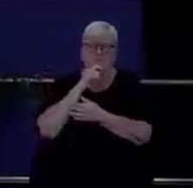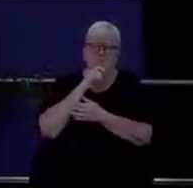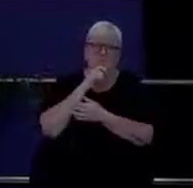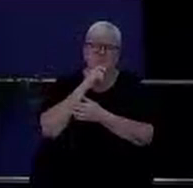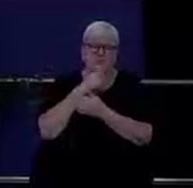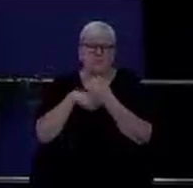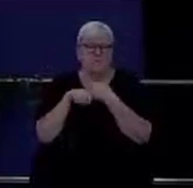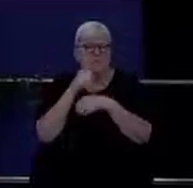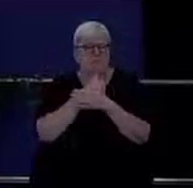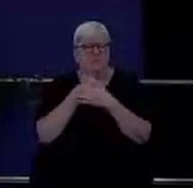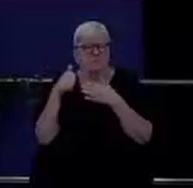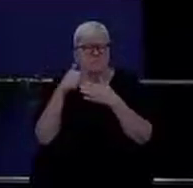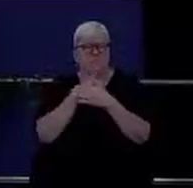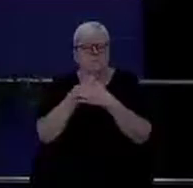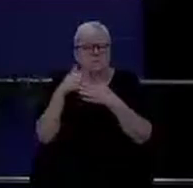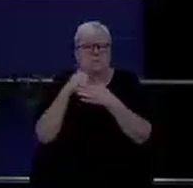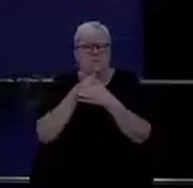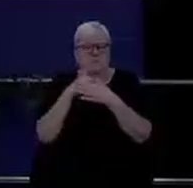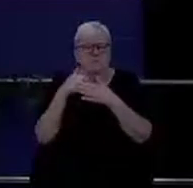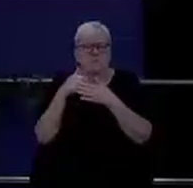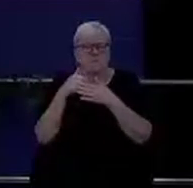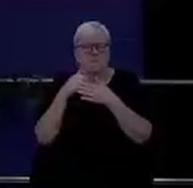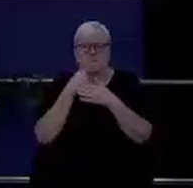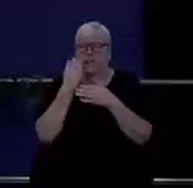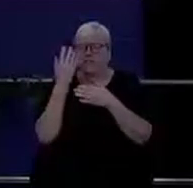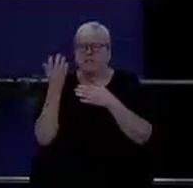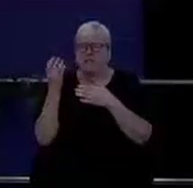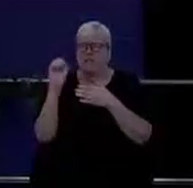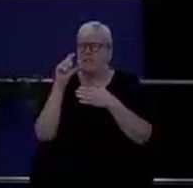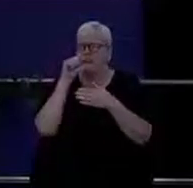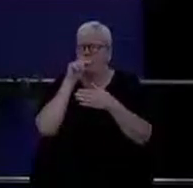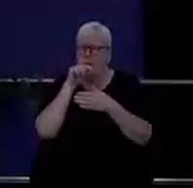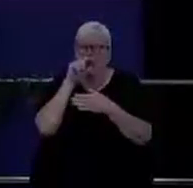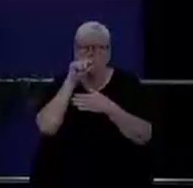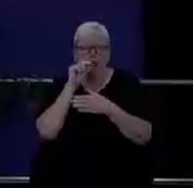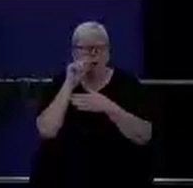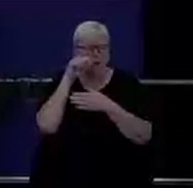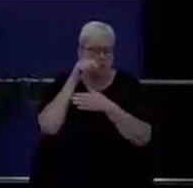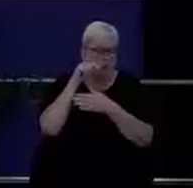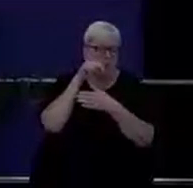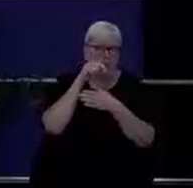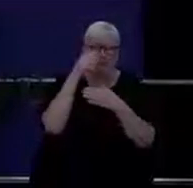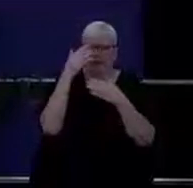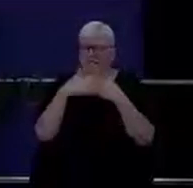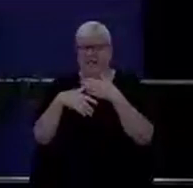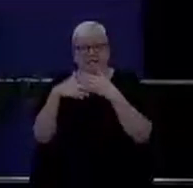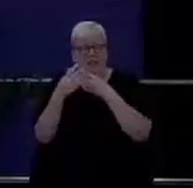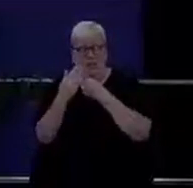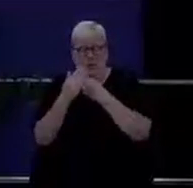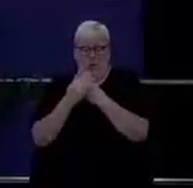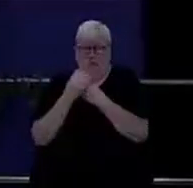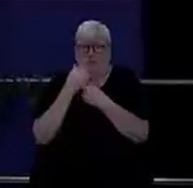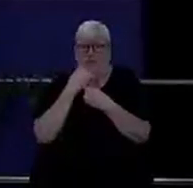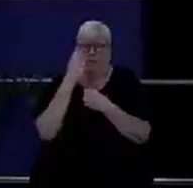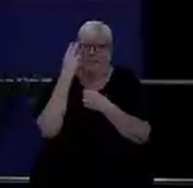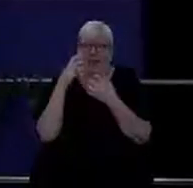constant to my days. It seems to be made by his beak, but I have never been able to get close enough to see exactly how before he lifts